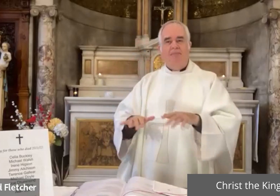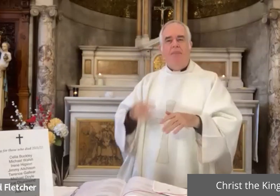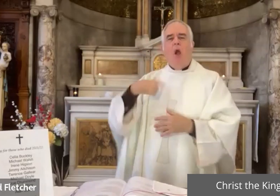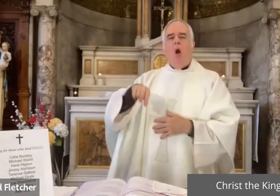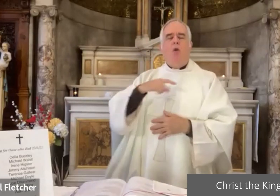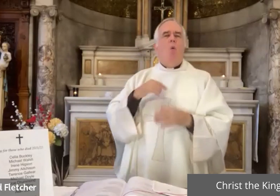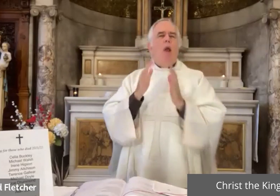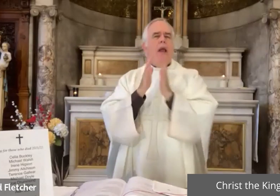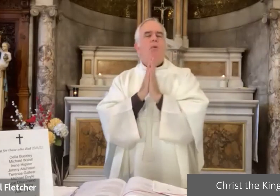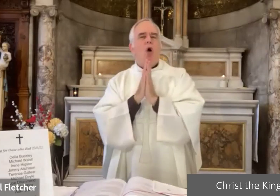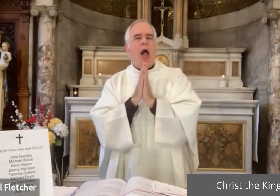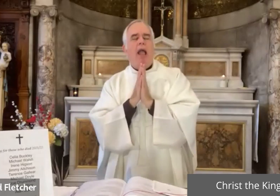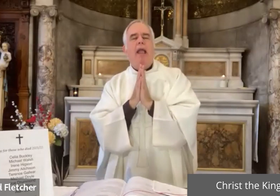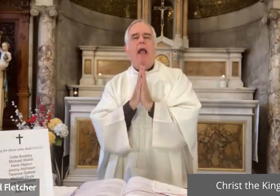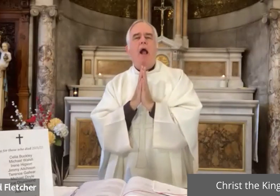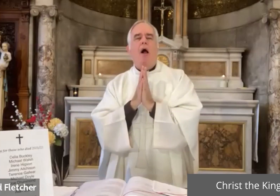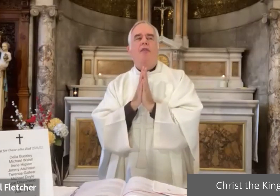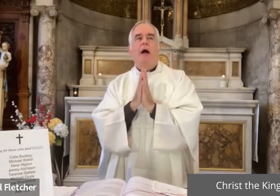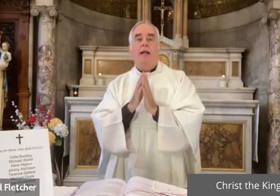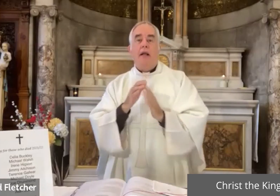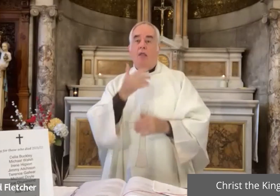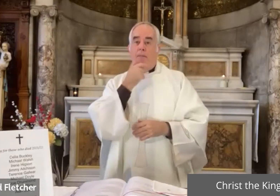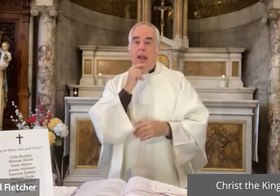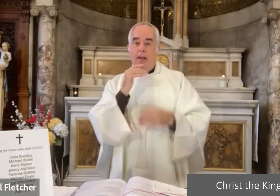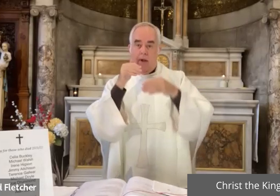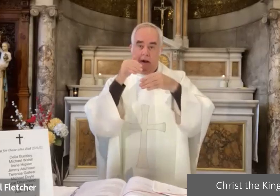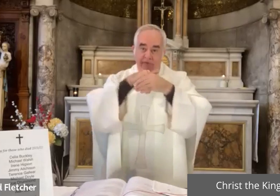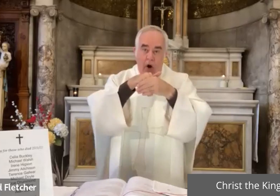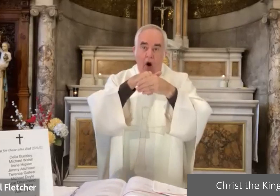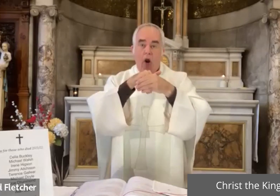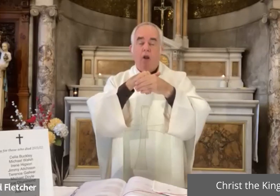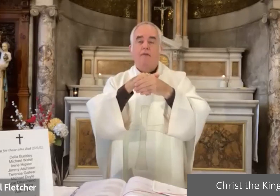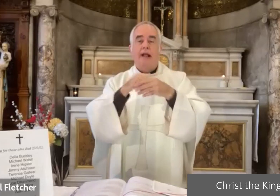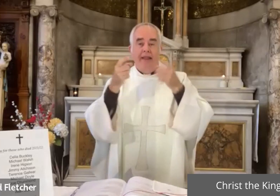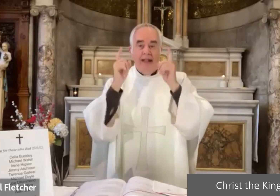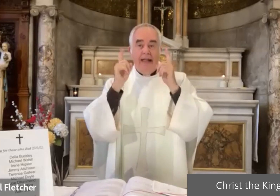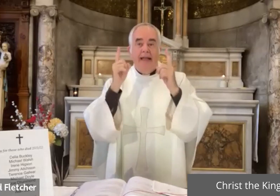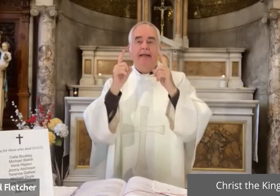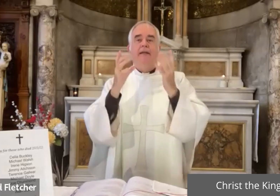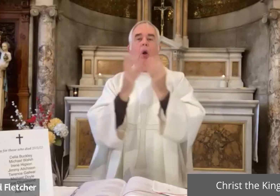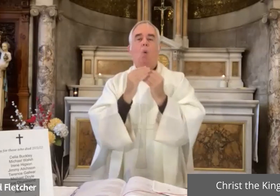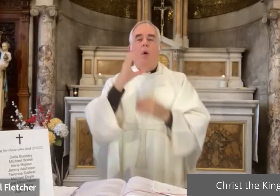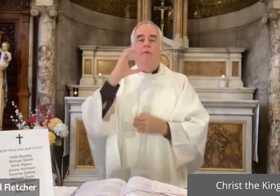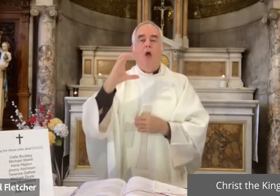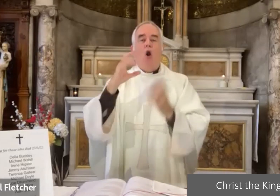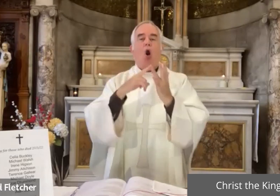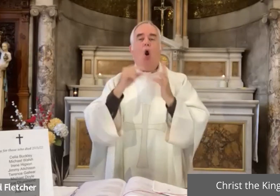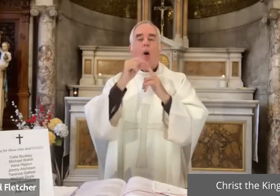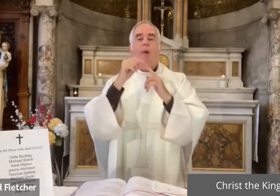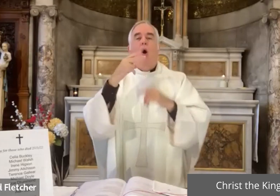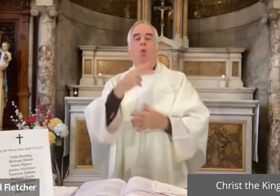snowing. So we pray that the people involved, the leaders with